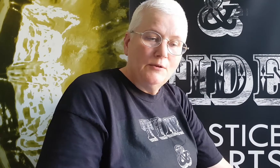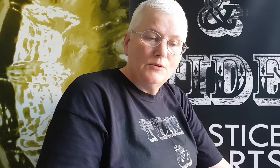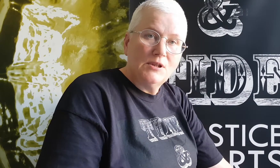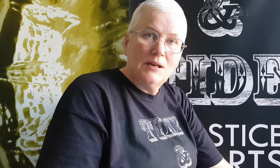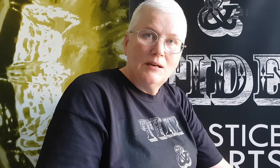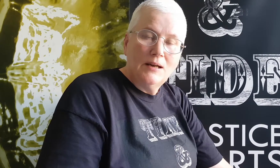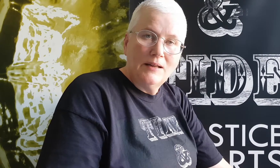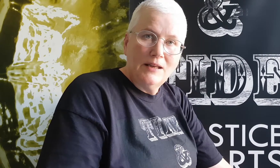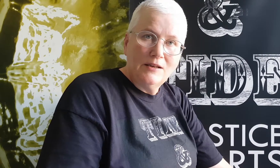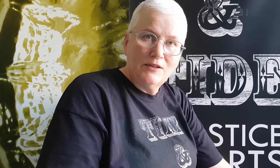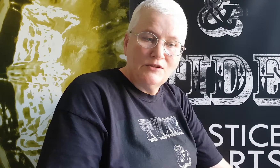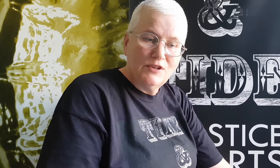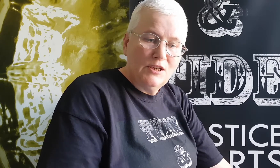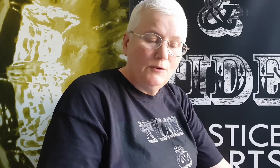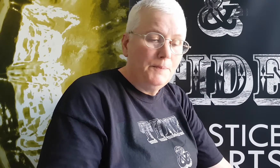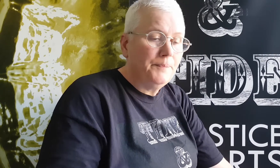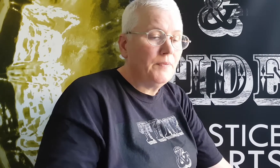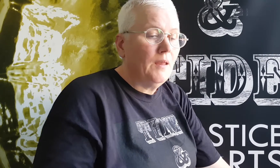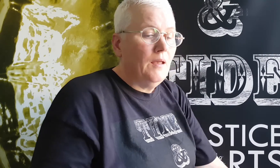those at the end of this video.